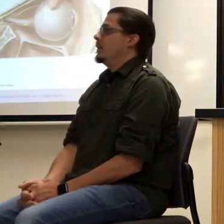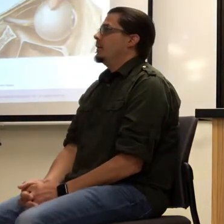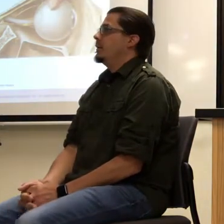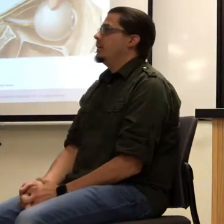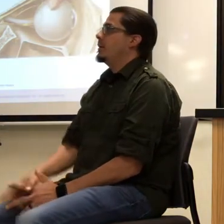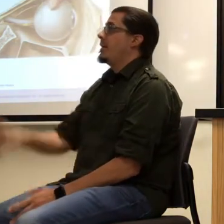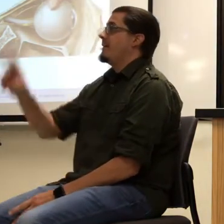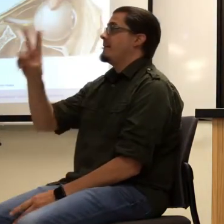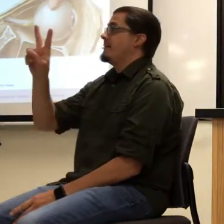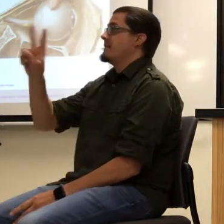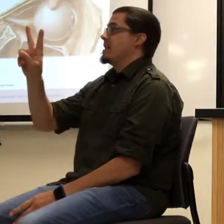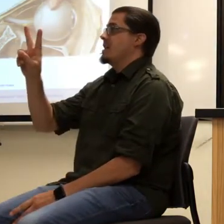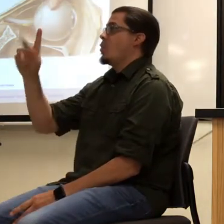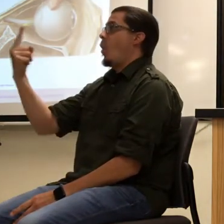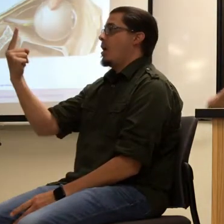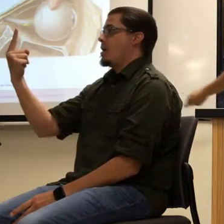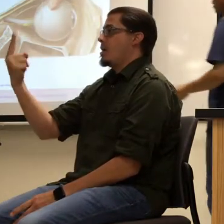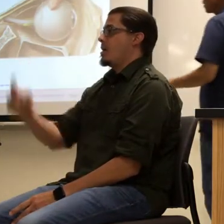here's V1.